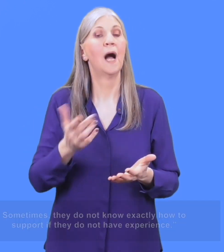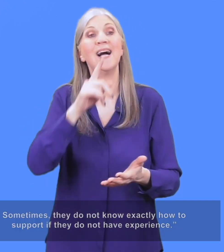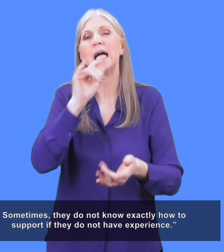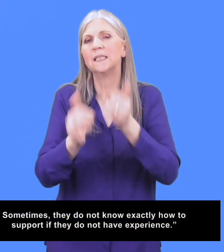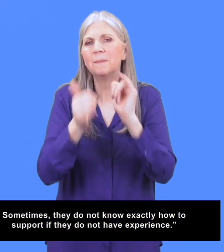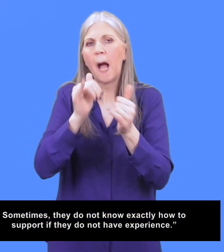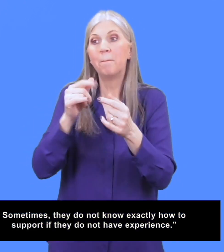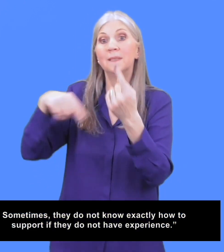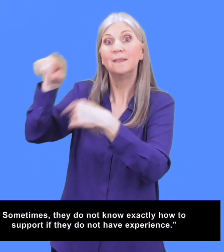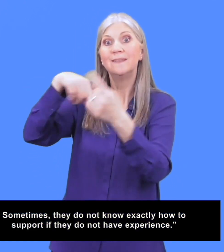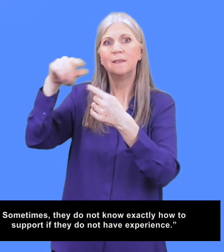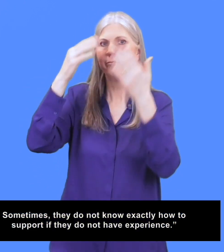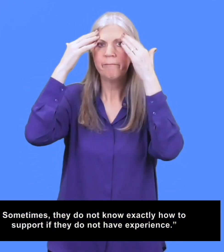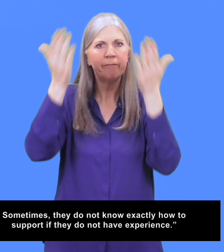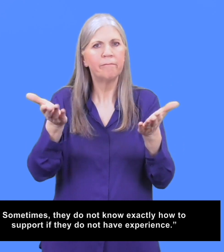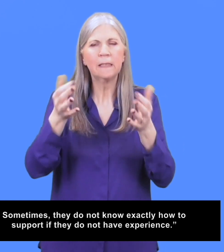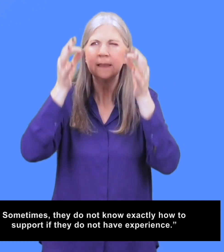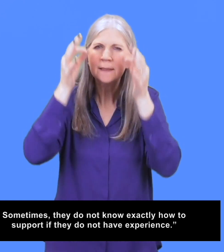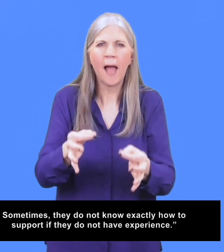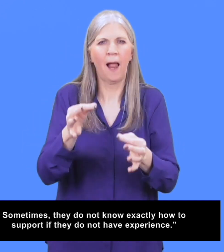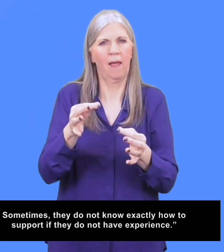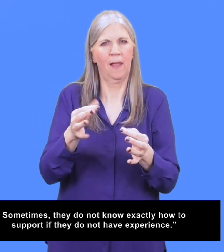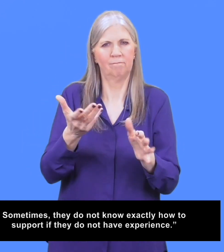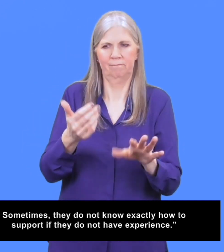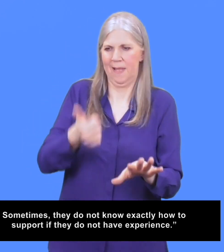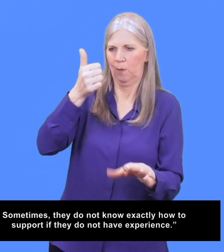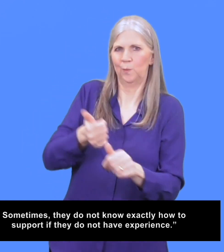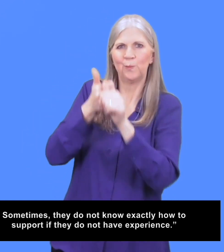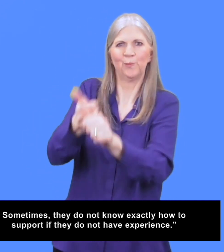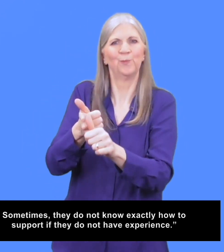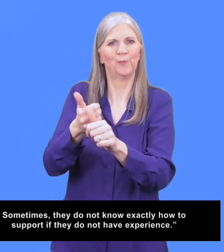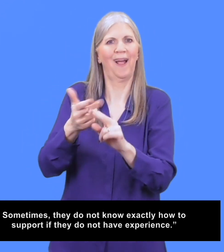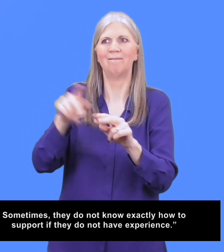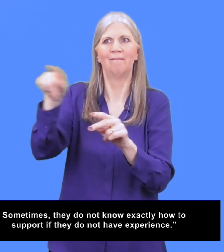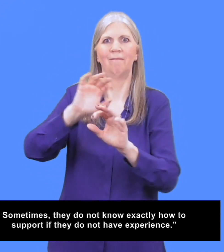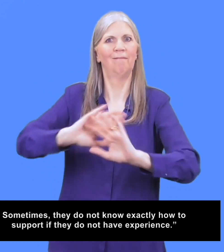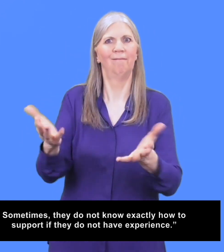Sometimes they do not know exactly how to support if they do not have experience.